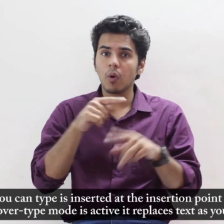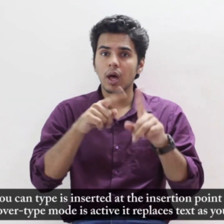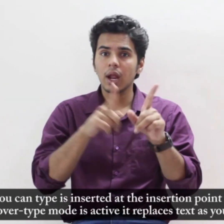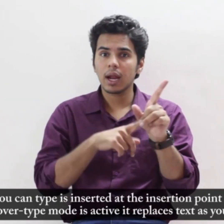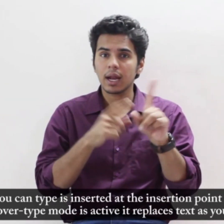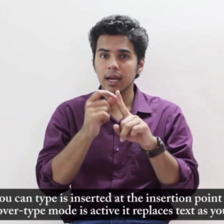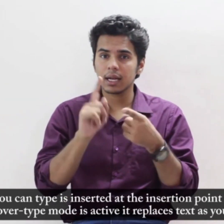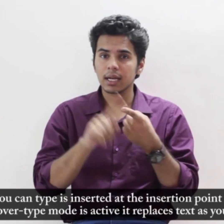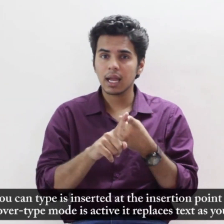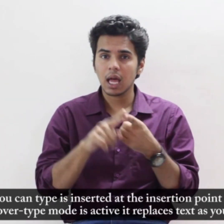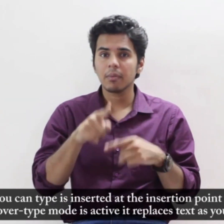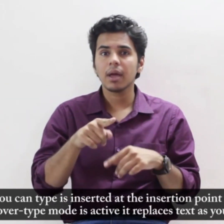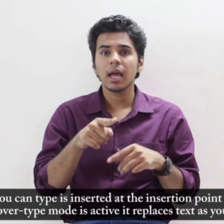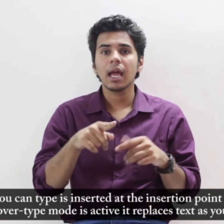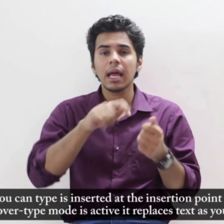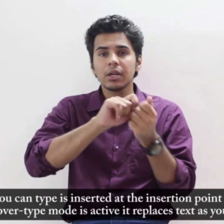it replaces text as you sort.